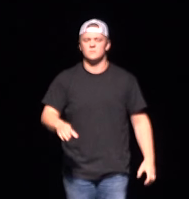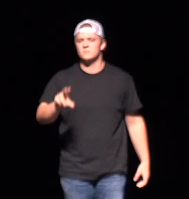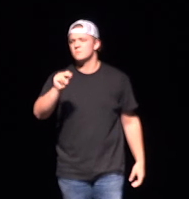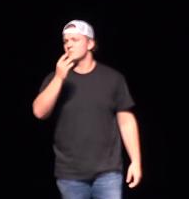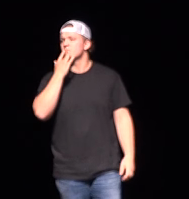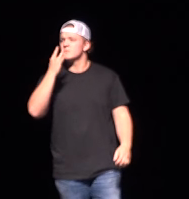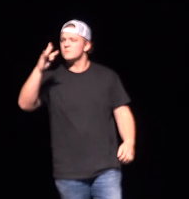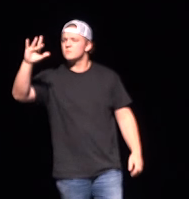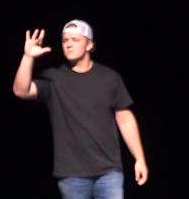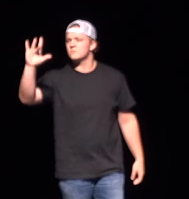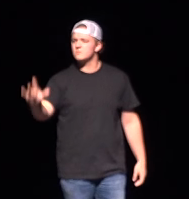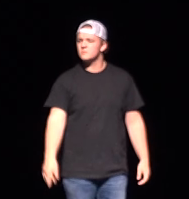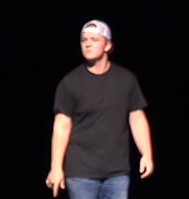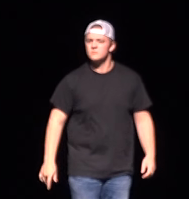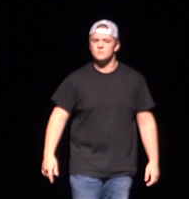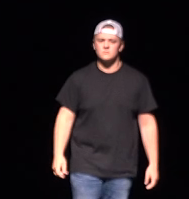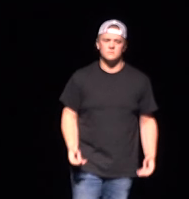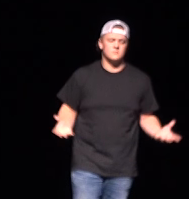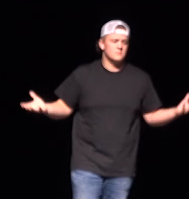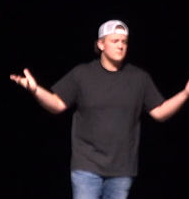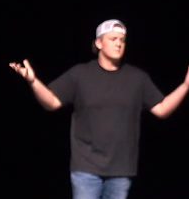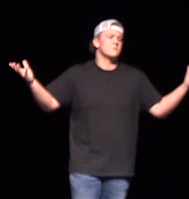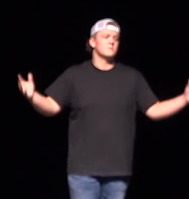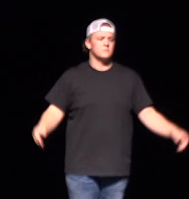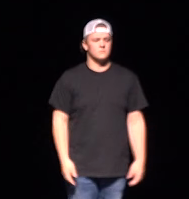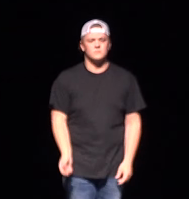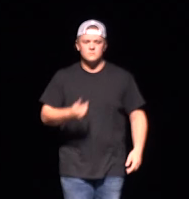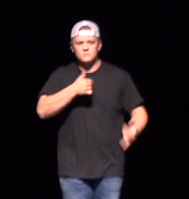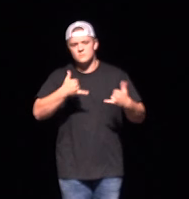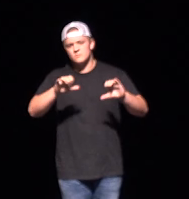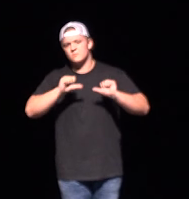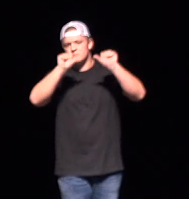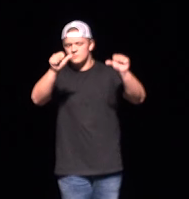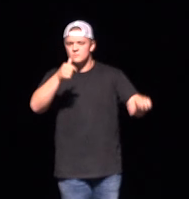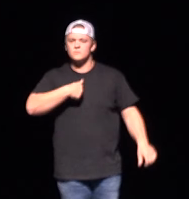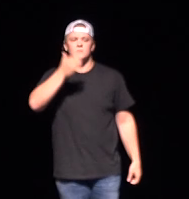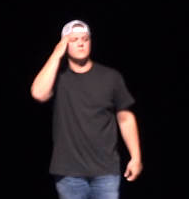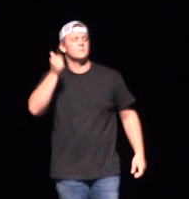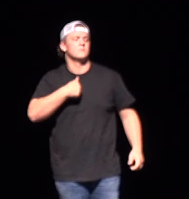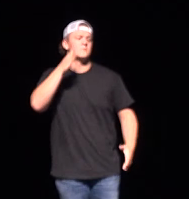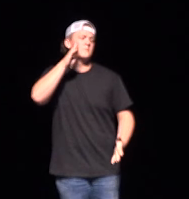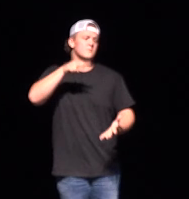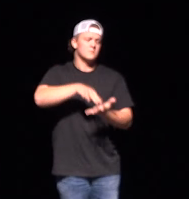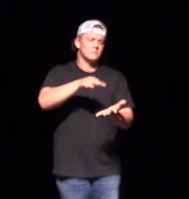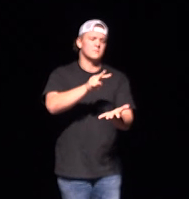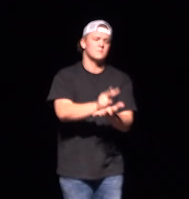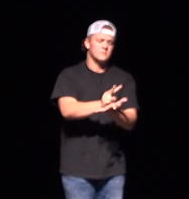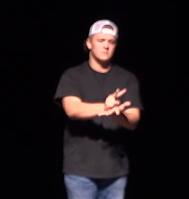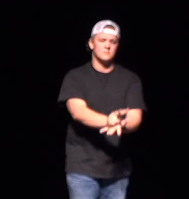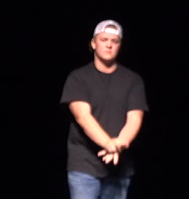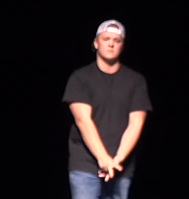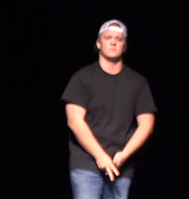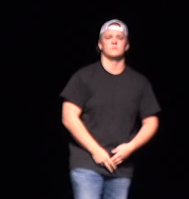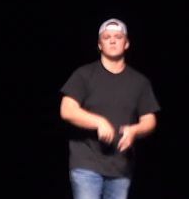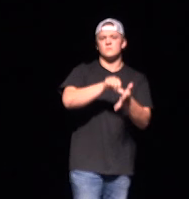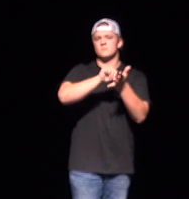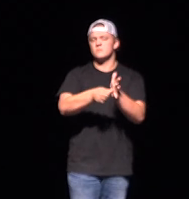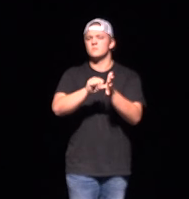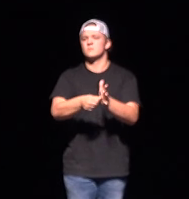well Still know it's hard, but oh well I still try even though I know I'm gonna fail It's just trying